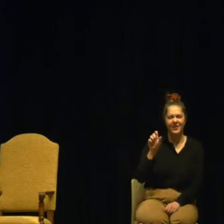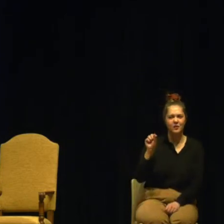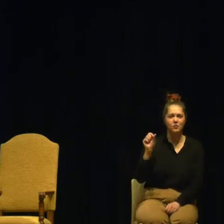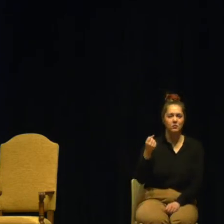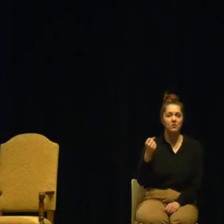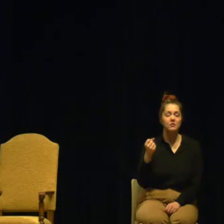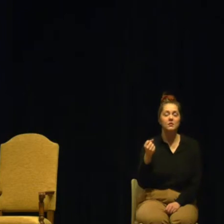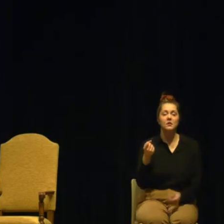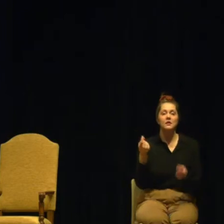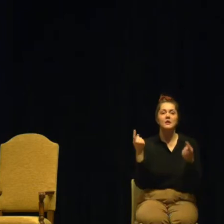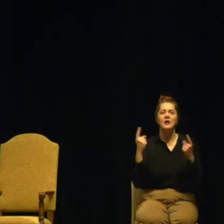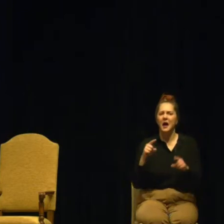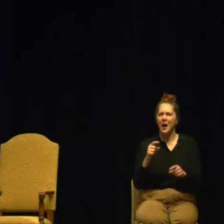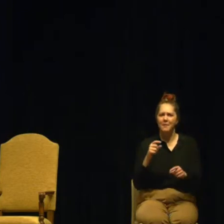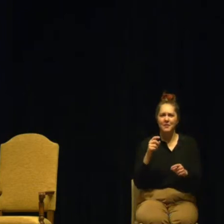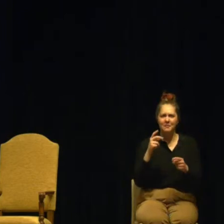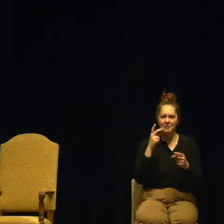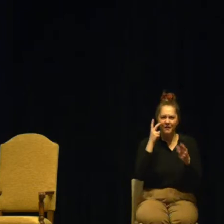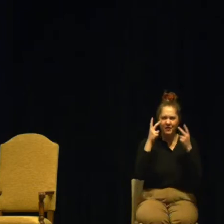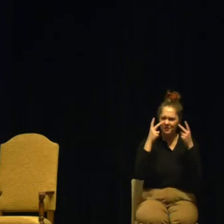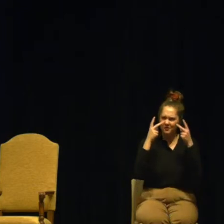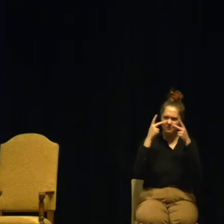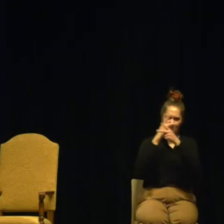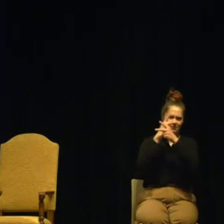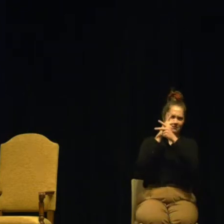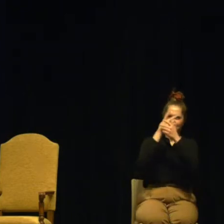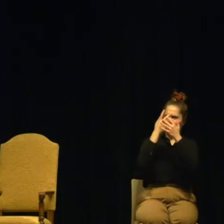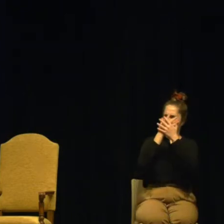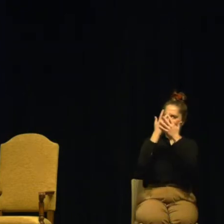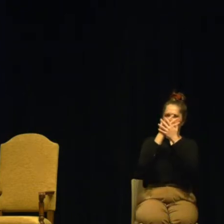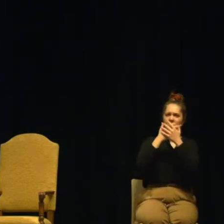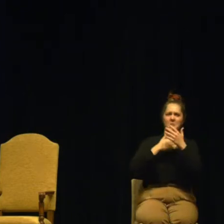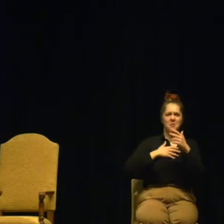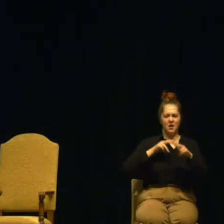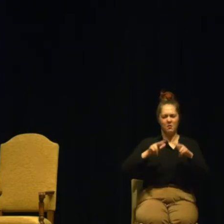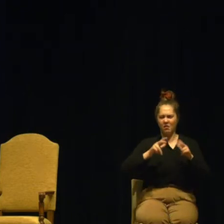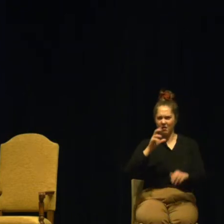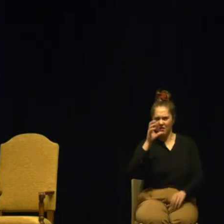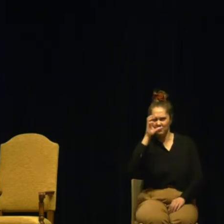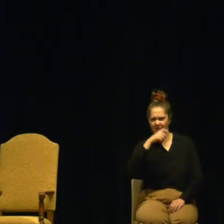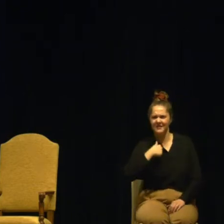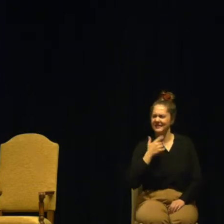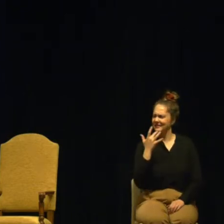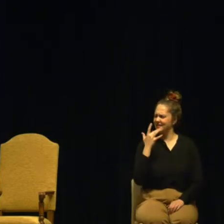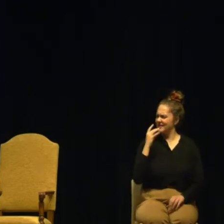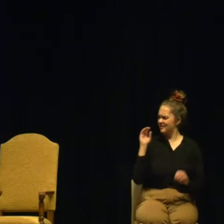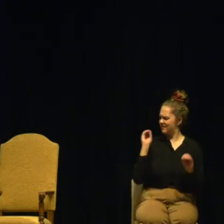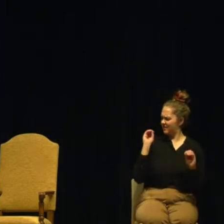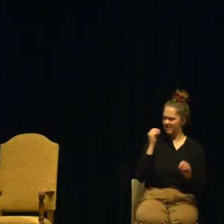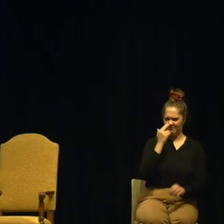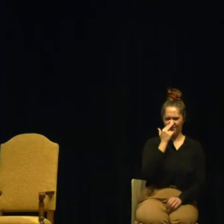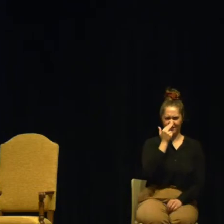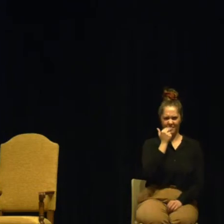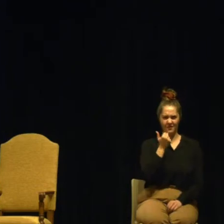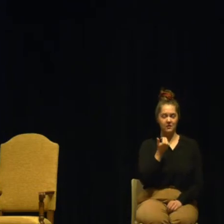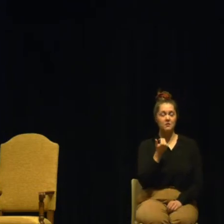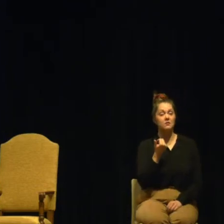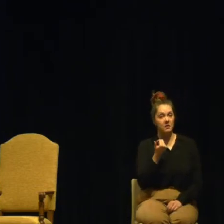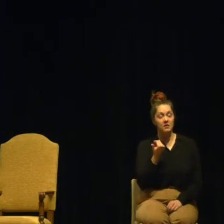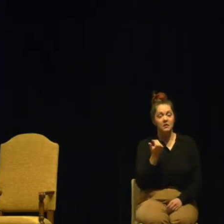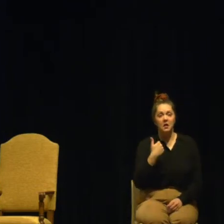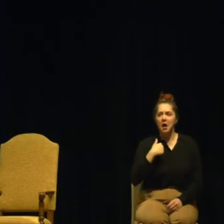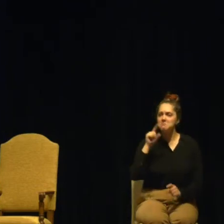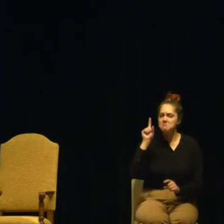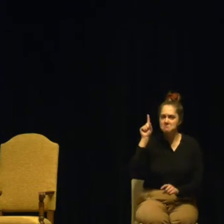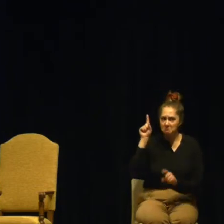having a double vision, my gait was off, and I'd lost the taste in my mouth. And the doctor told